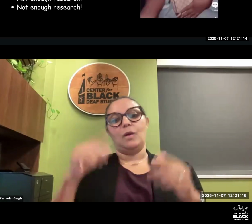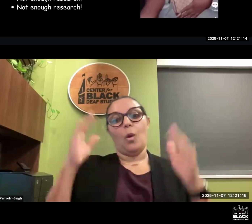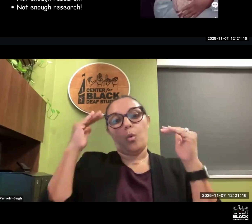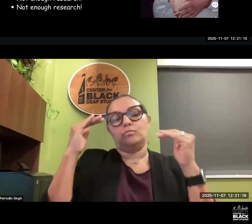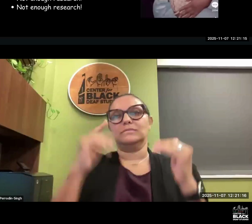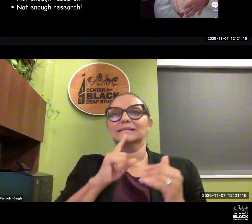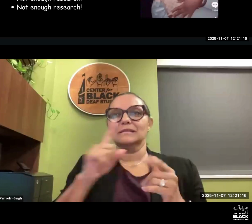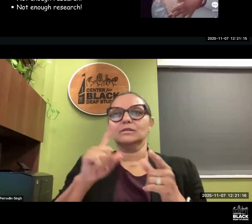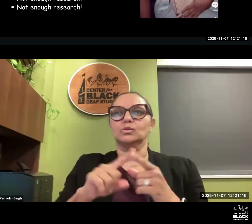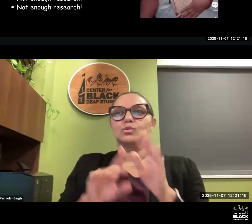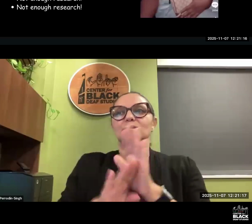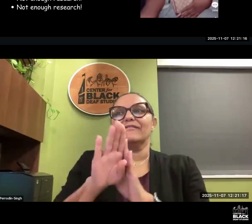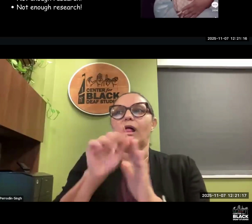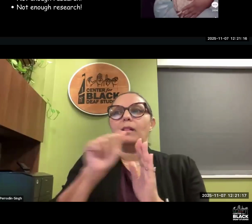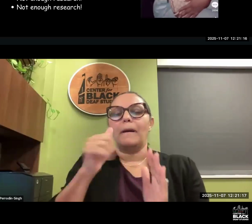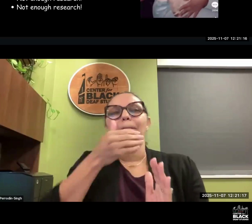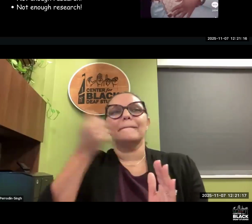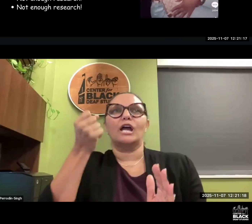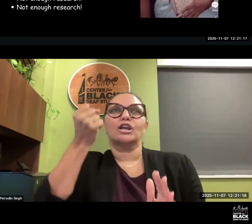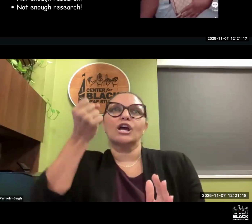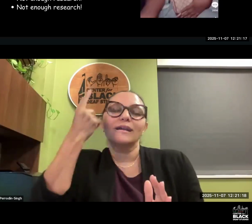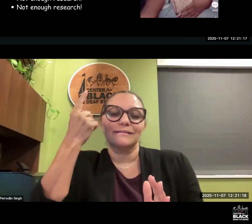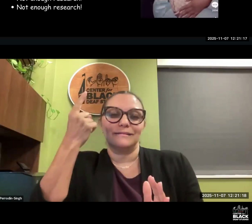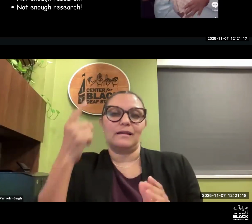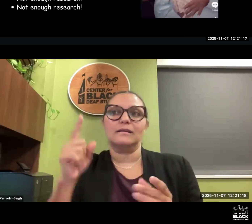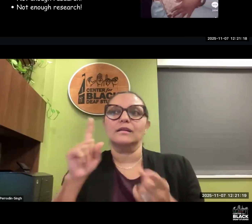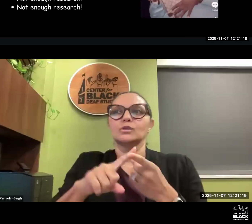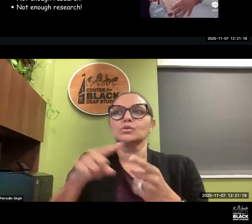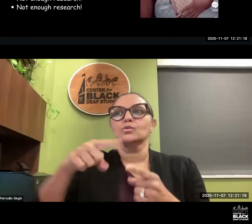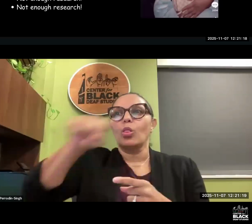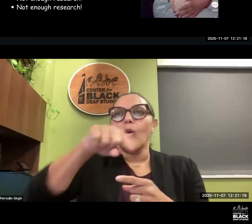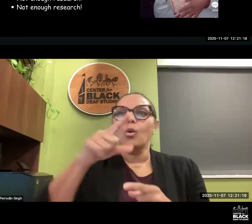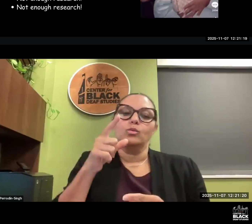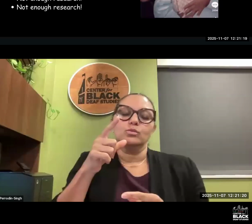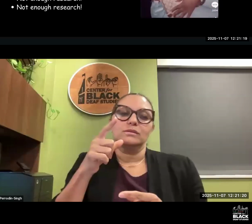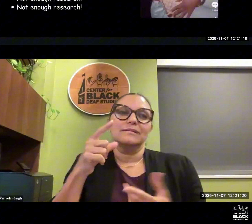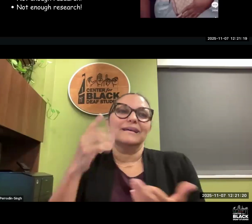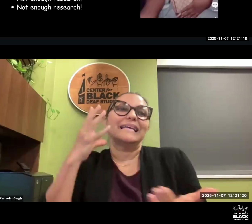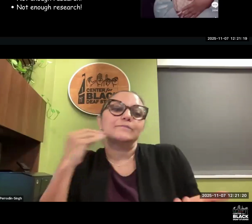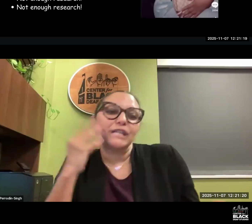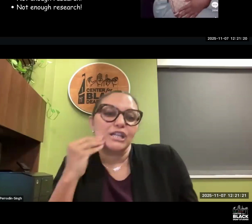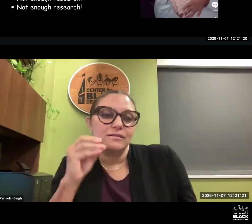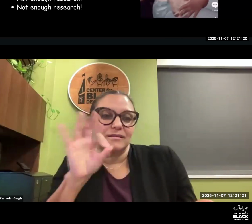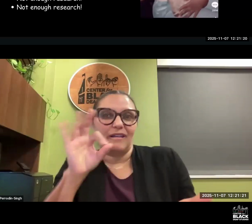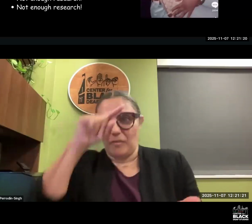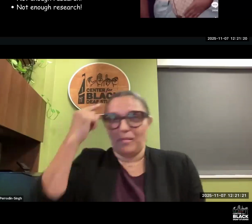United States. My hope is to develop a better understanding for those who